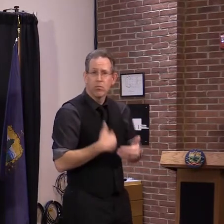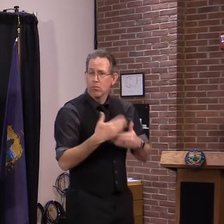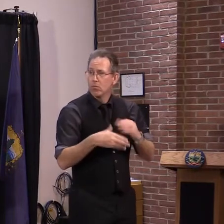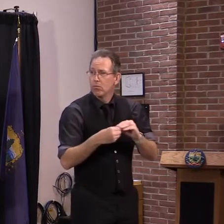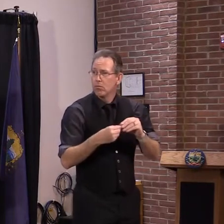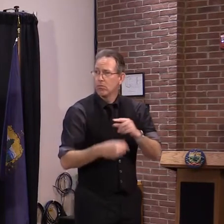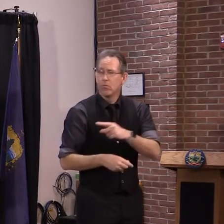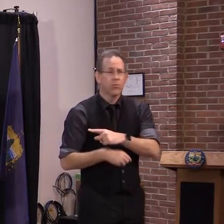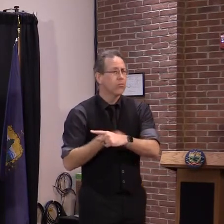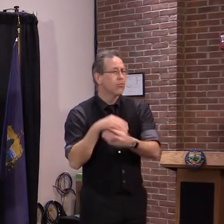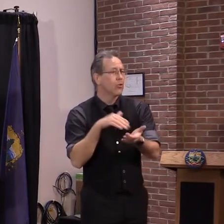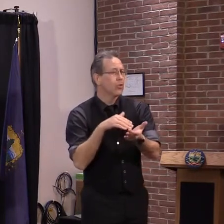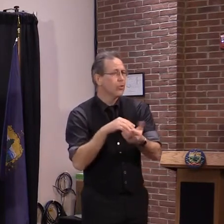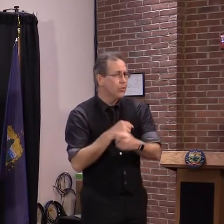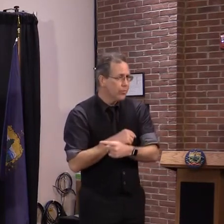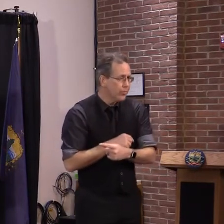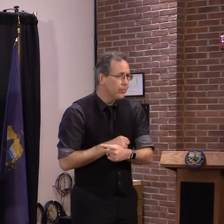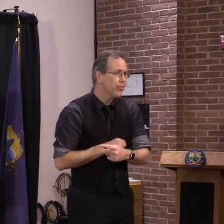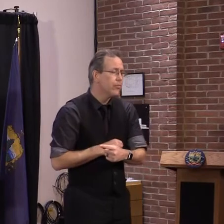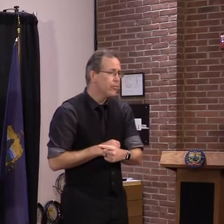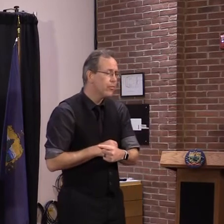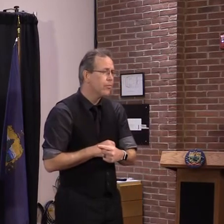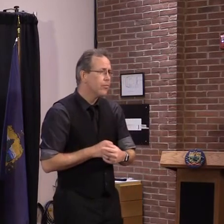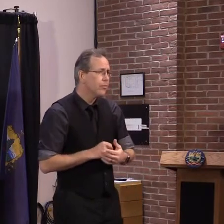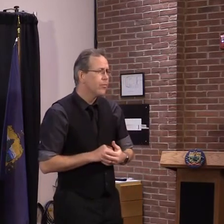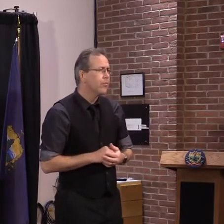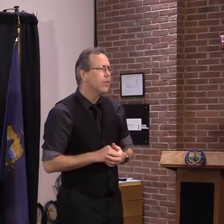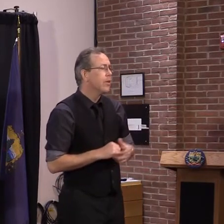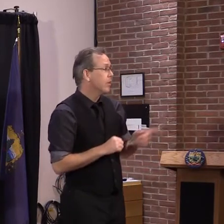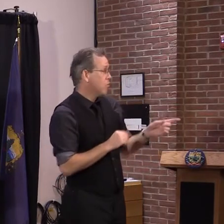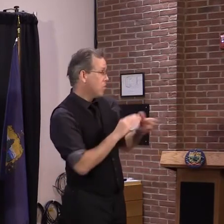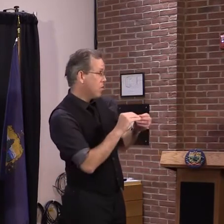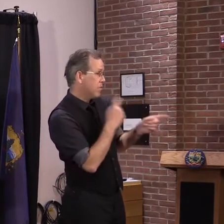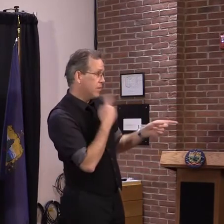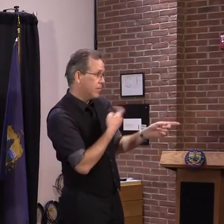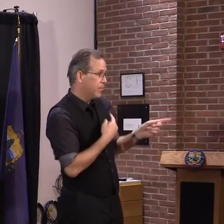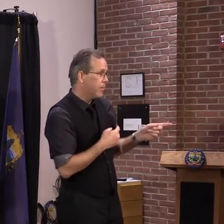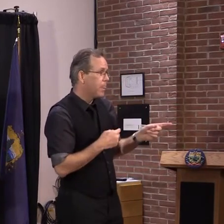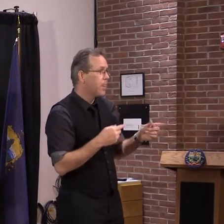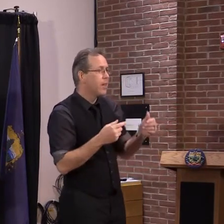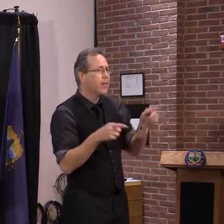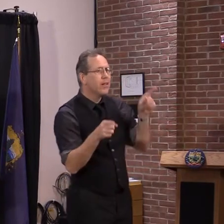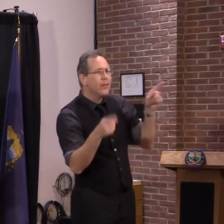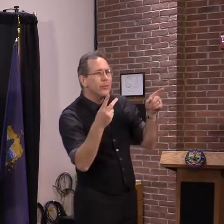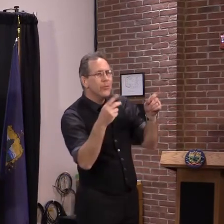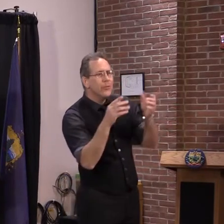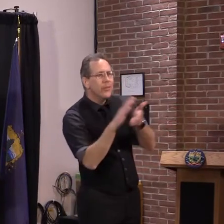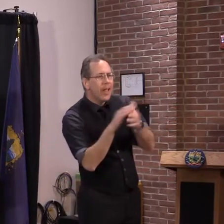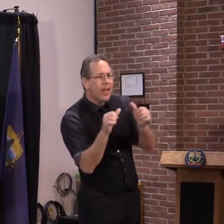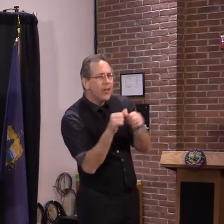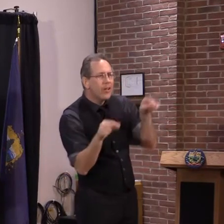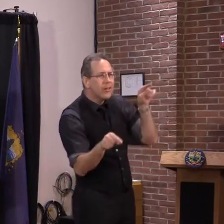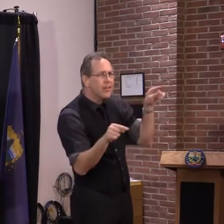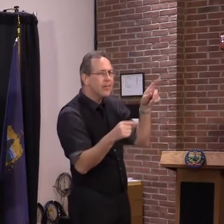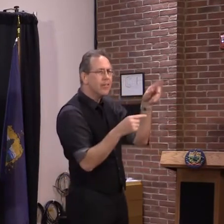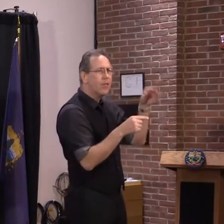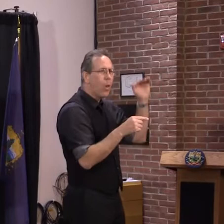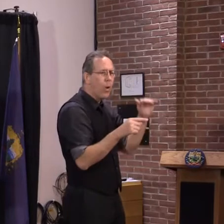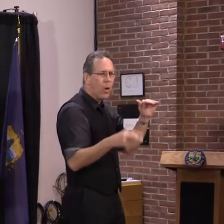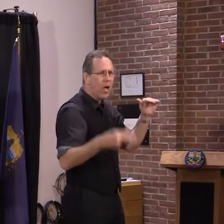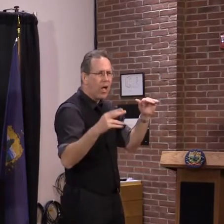The only couple words I'll add to that, you cited sort of the best case and worst case scenario in the state, but it wouldn't surprise anyone